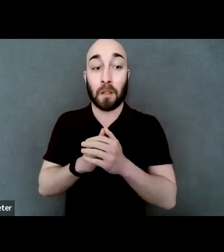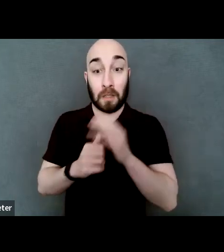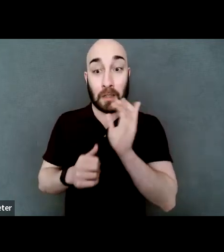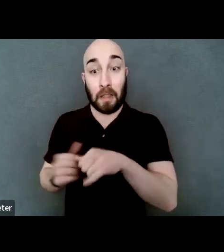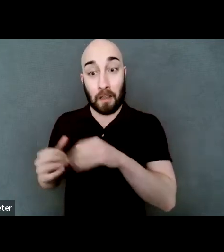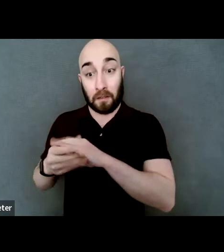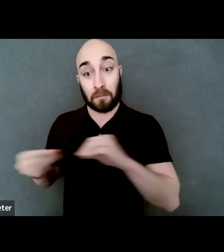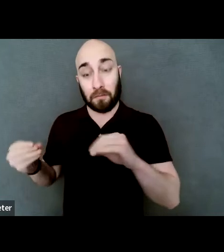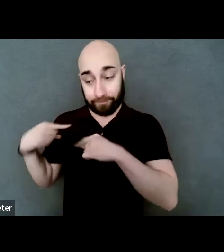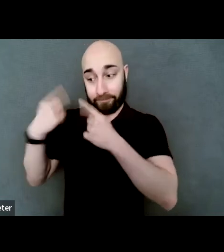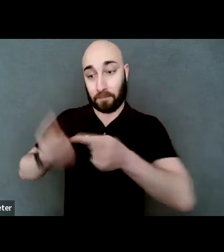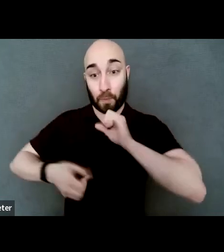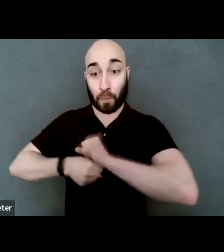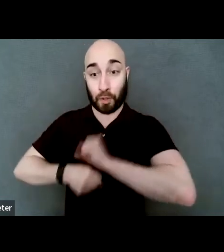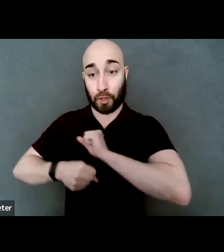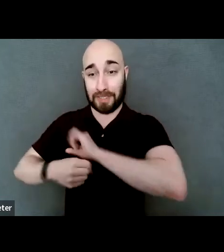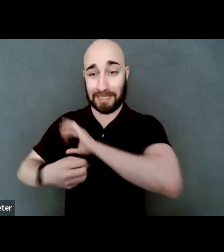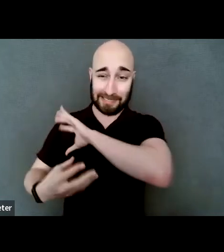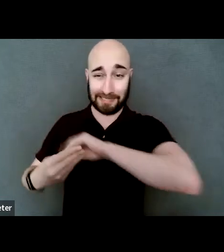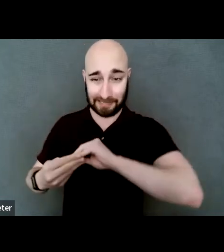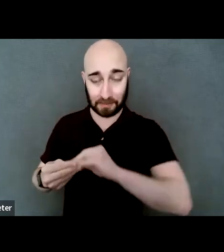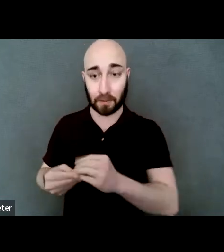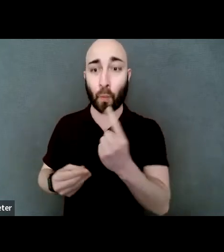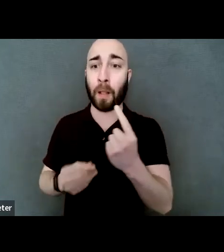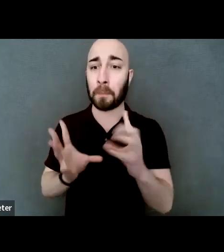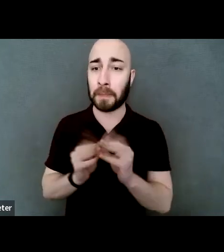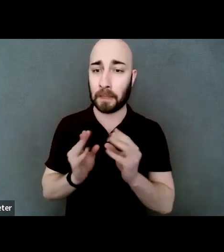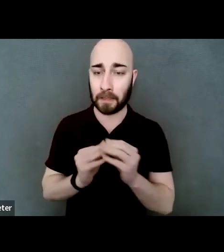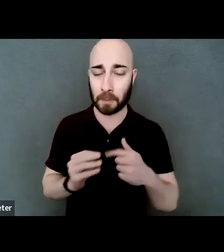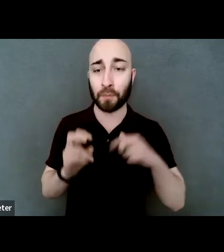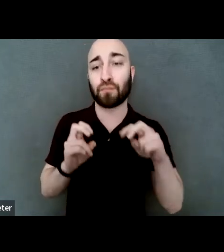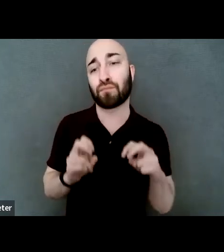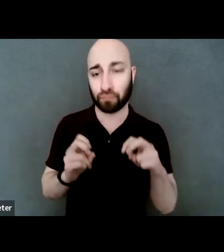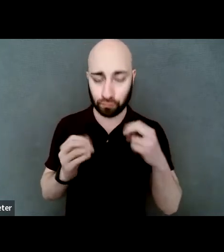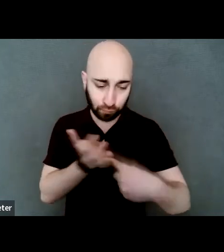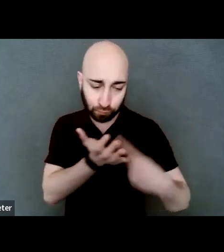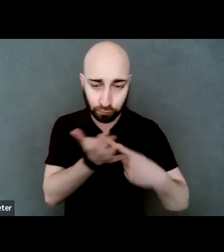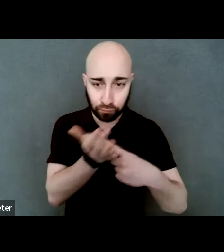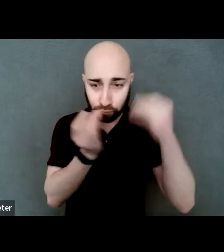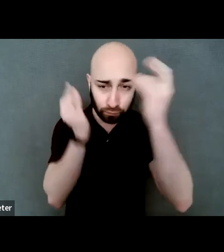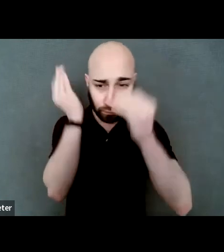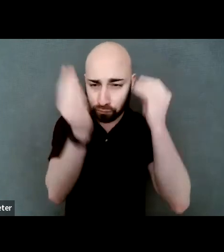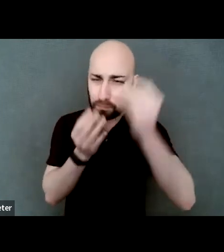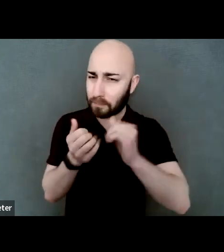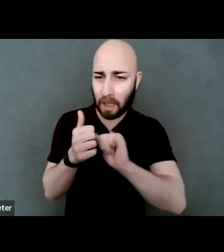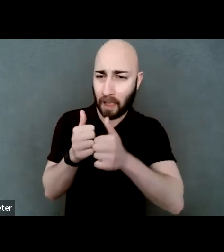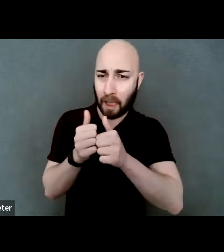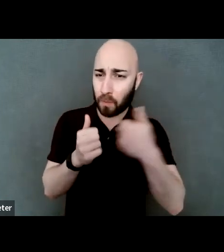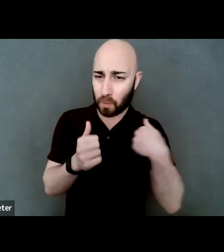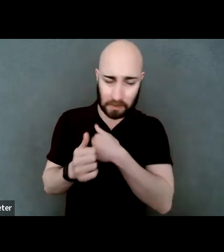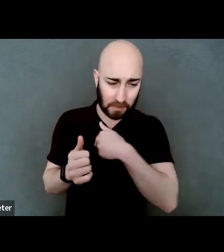work, one of our meetings, we sat there and we were discussing how do we move